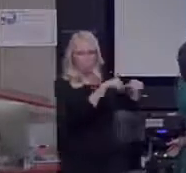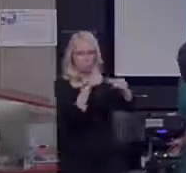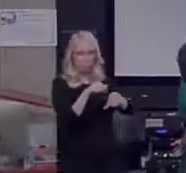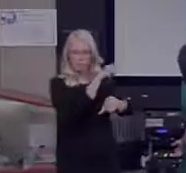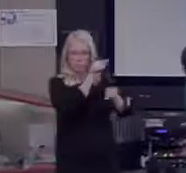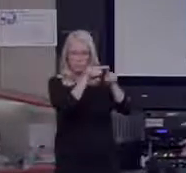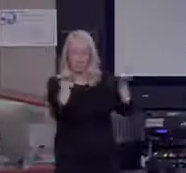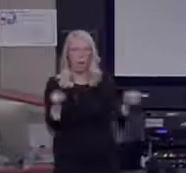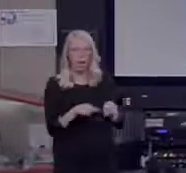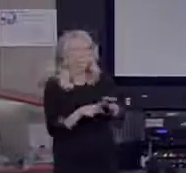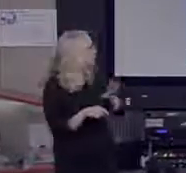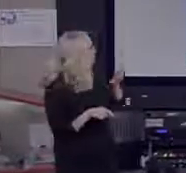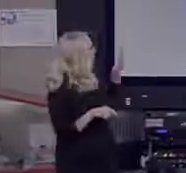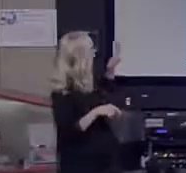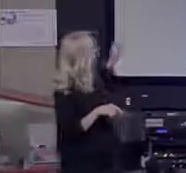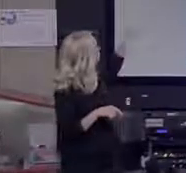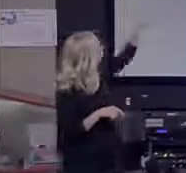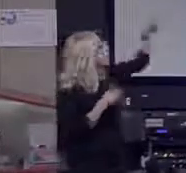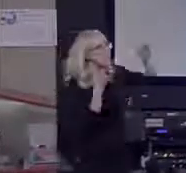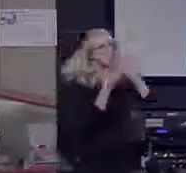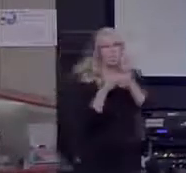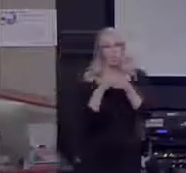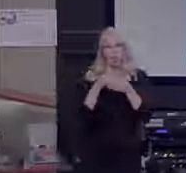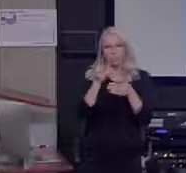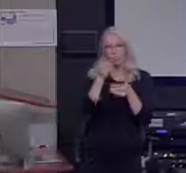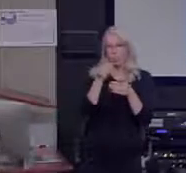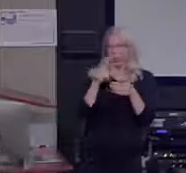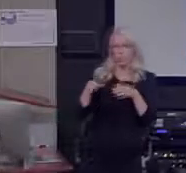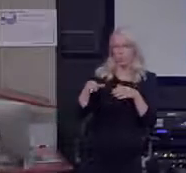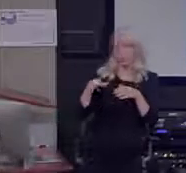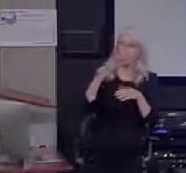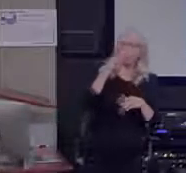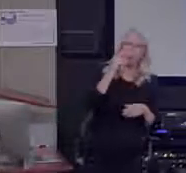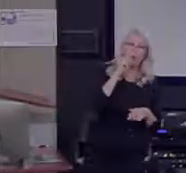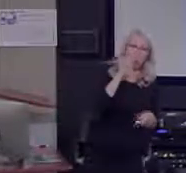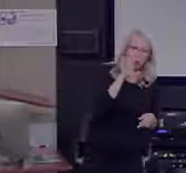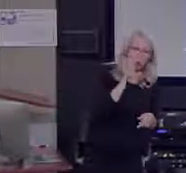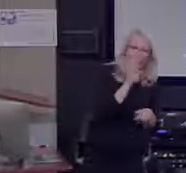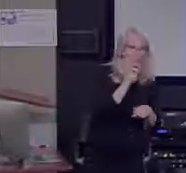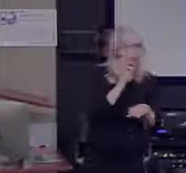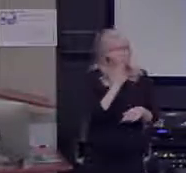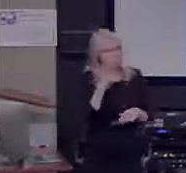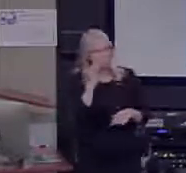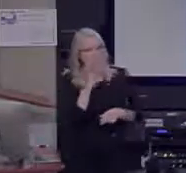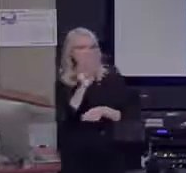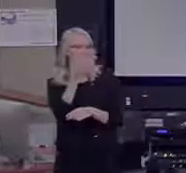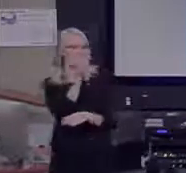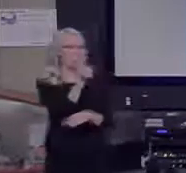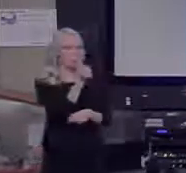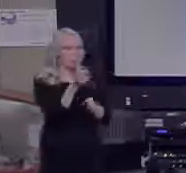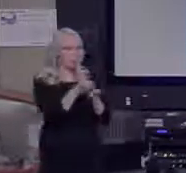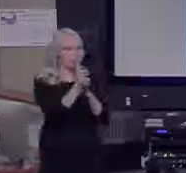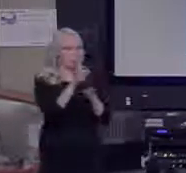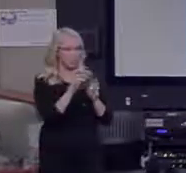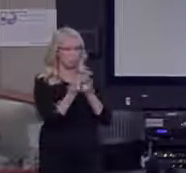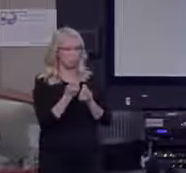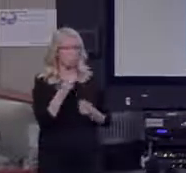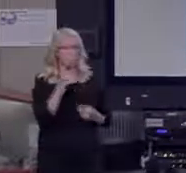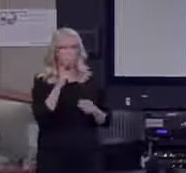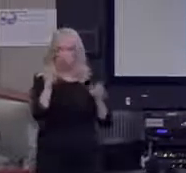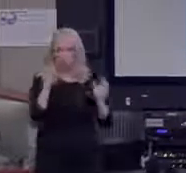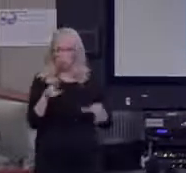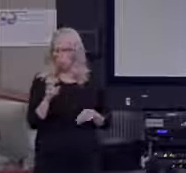up around the produce and also in the dairy department. The shocking news